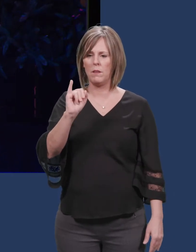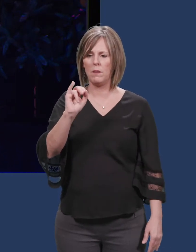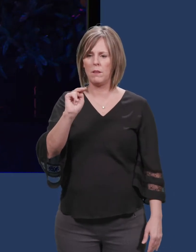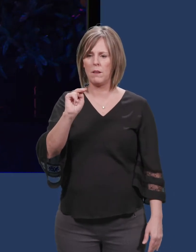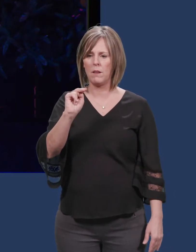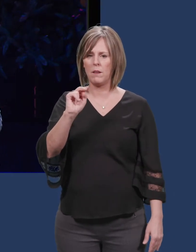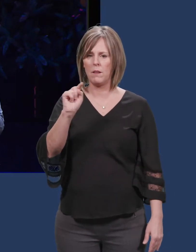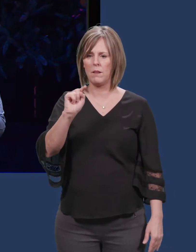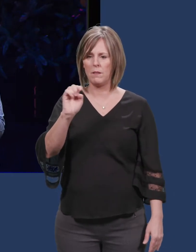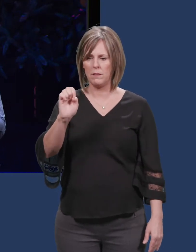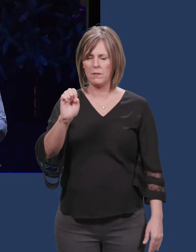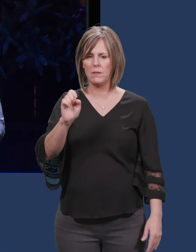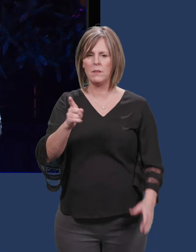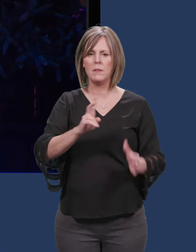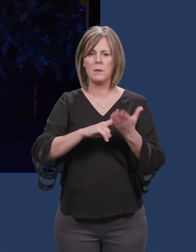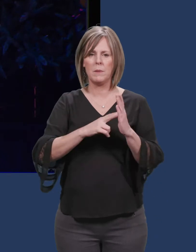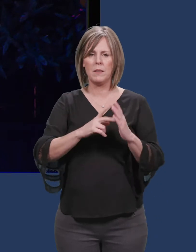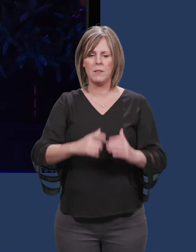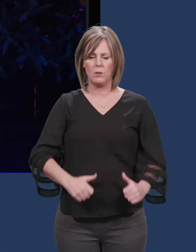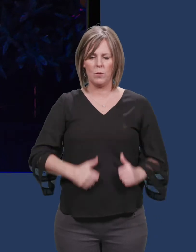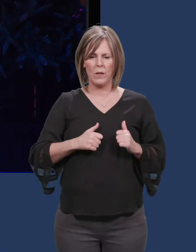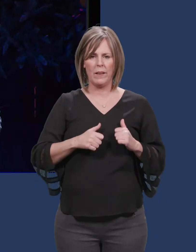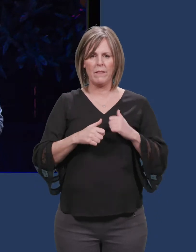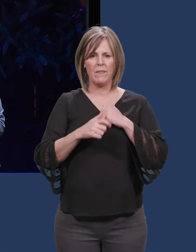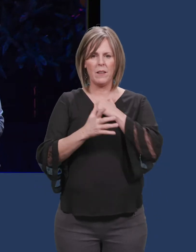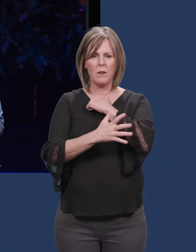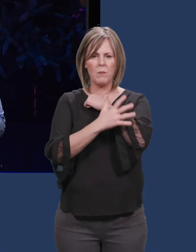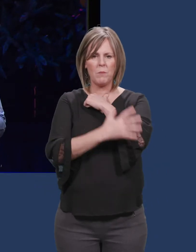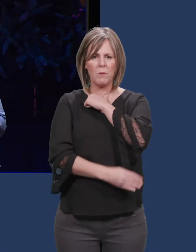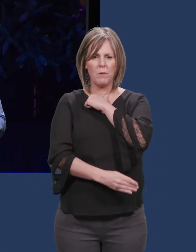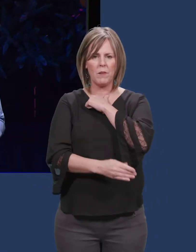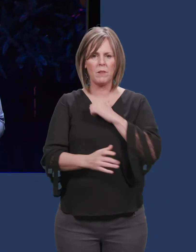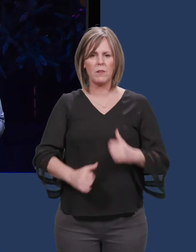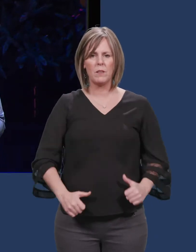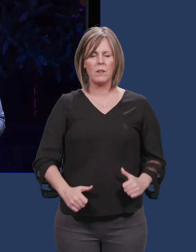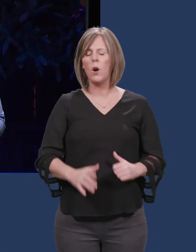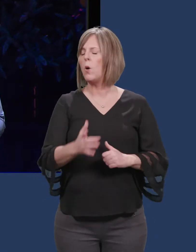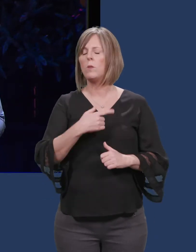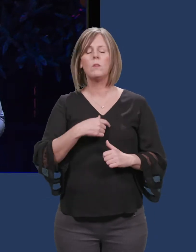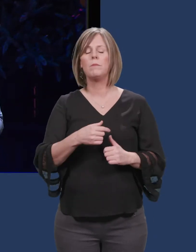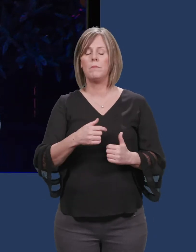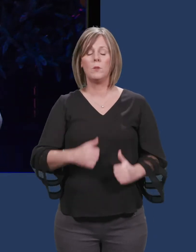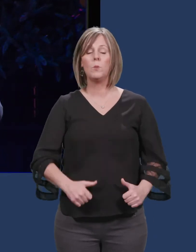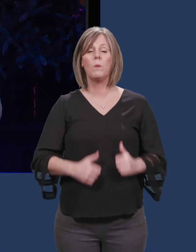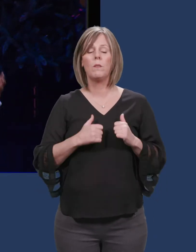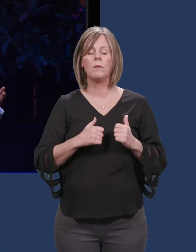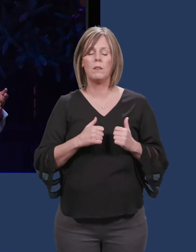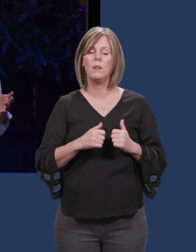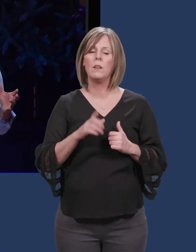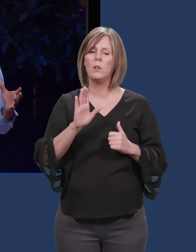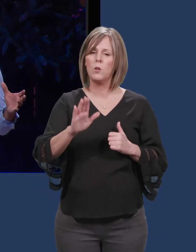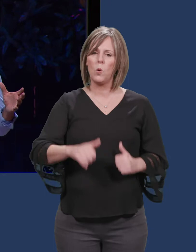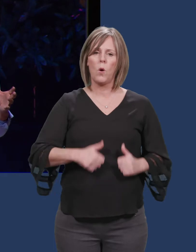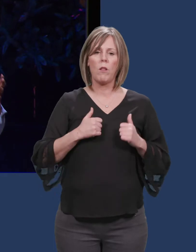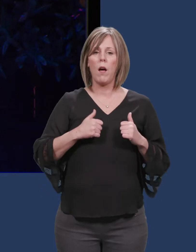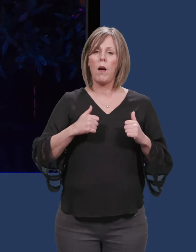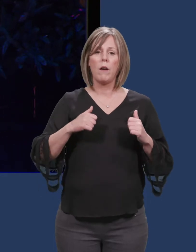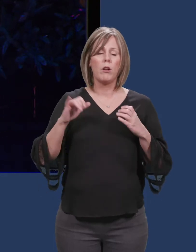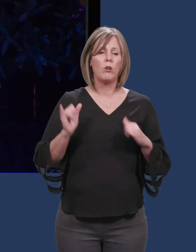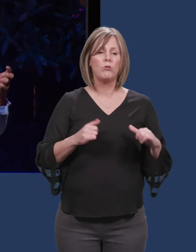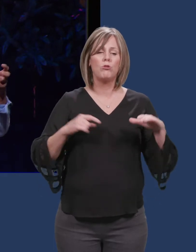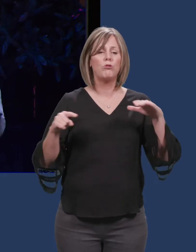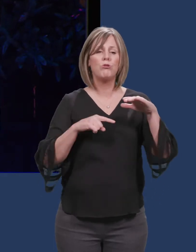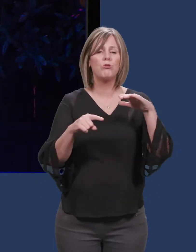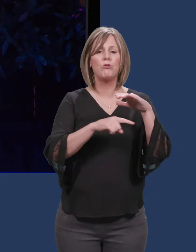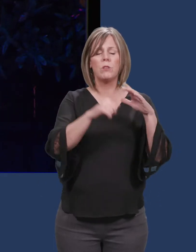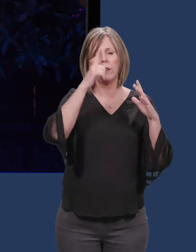meant to live in depravity, to live a life without boundaries. So here's Corinth. Corinth is